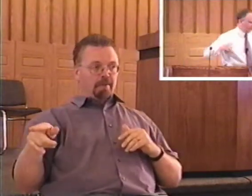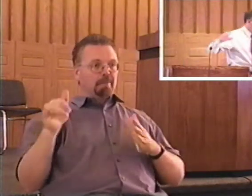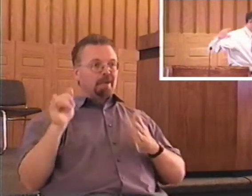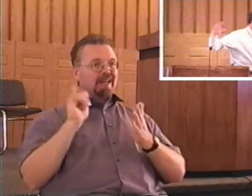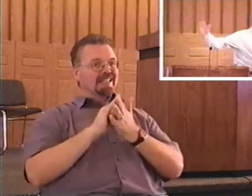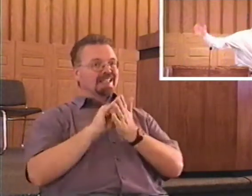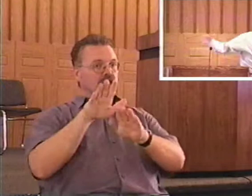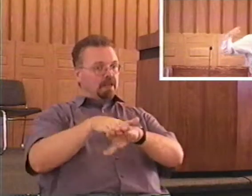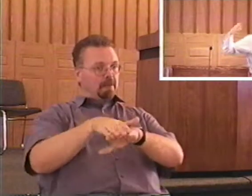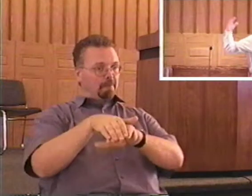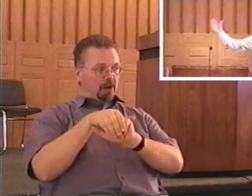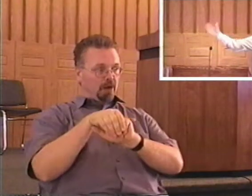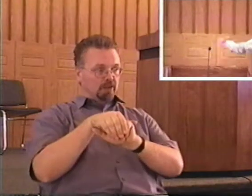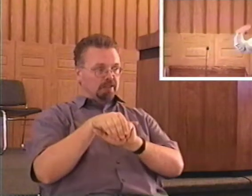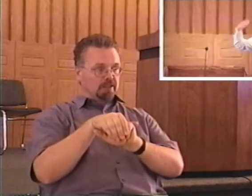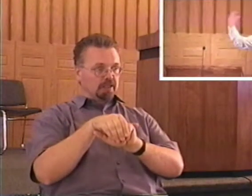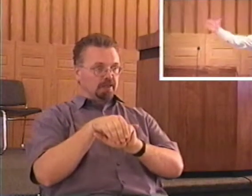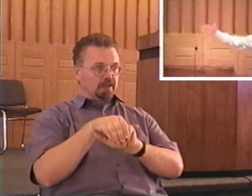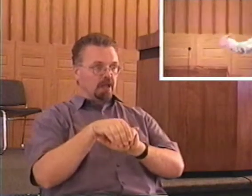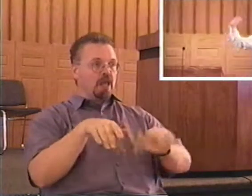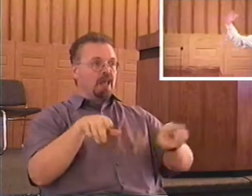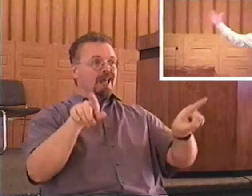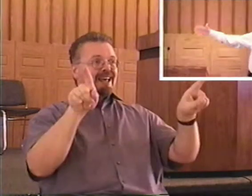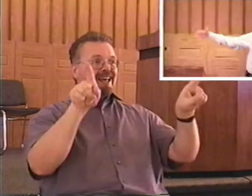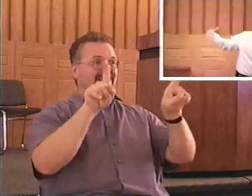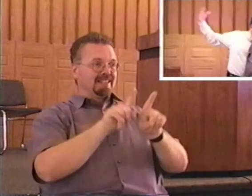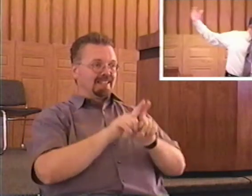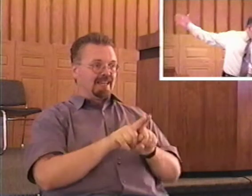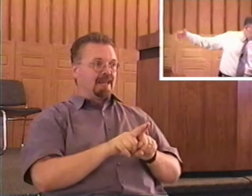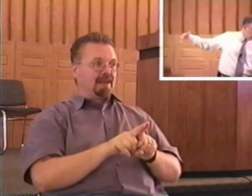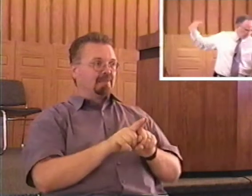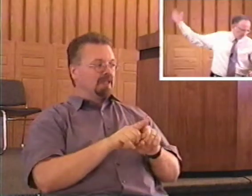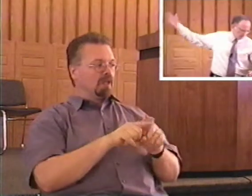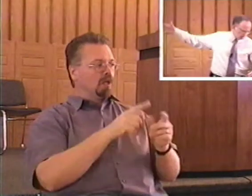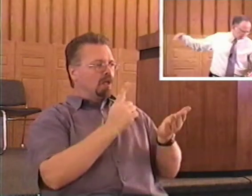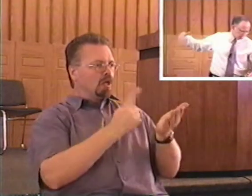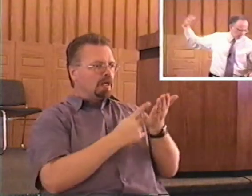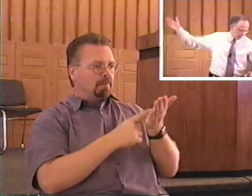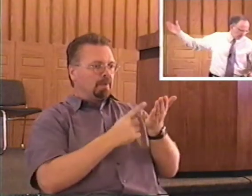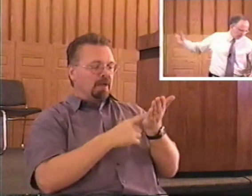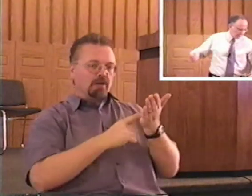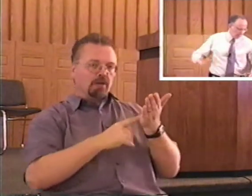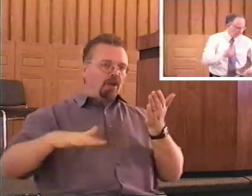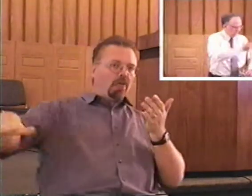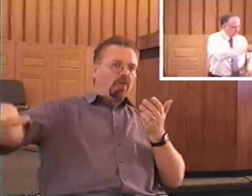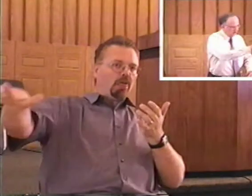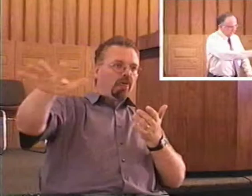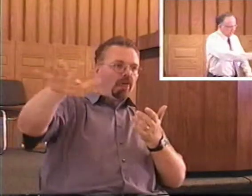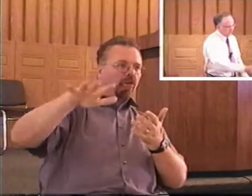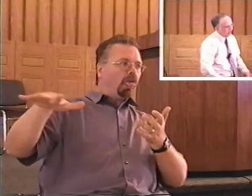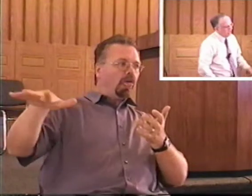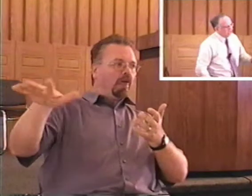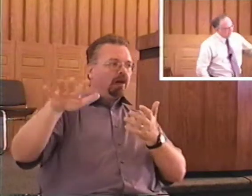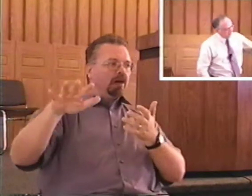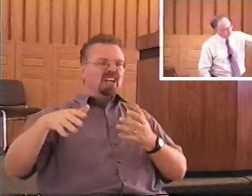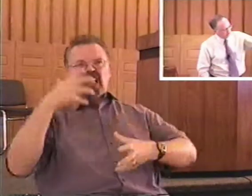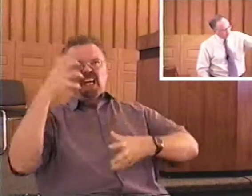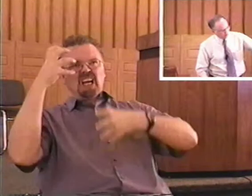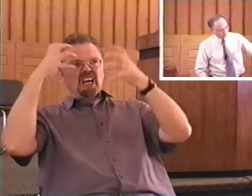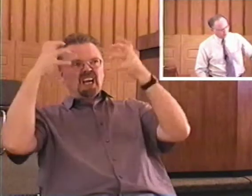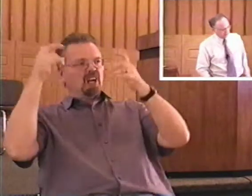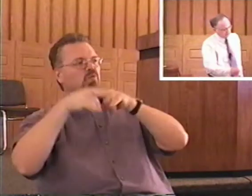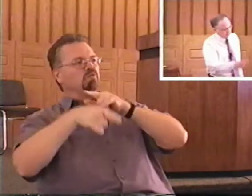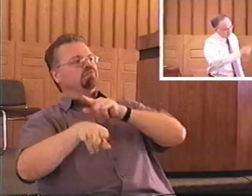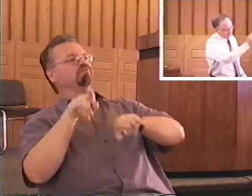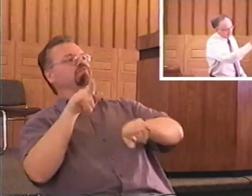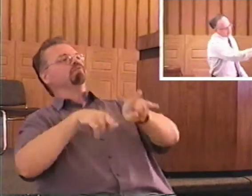It's as if this whole argument and debate is going on over here, and these people are screaming at him and yelling at him, how